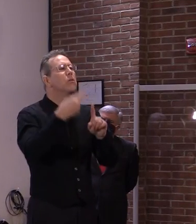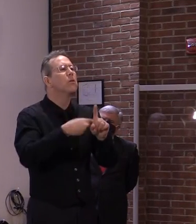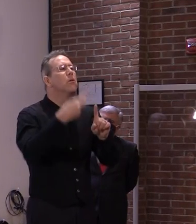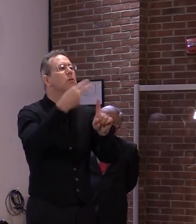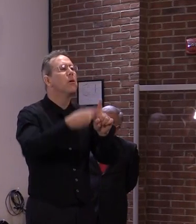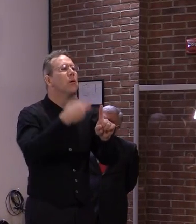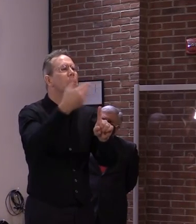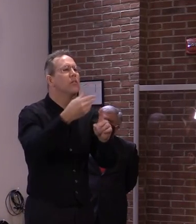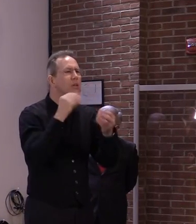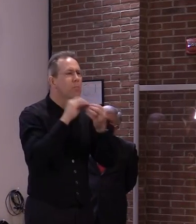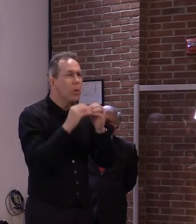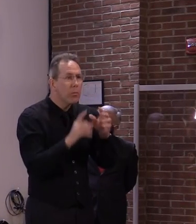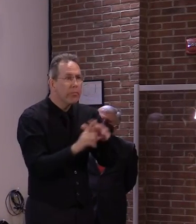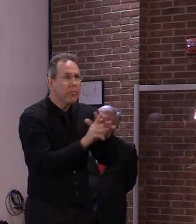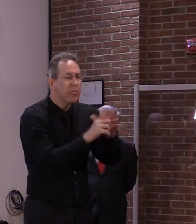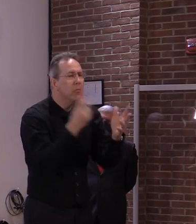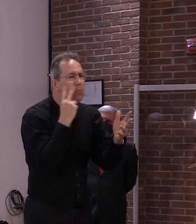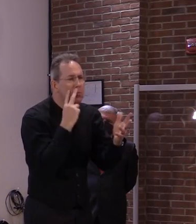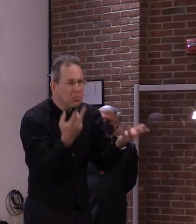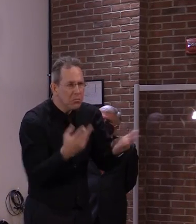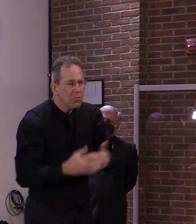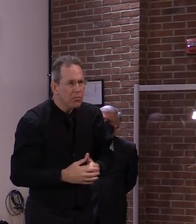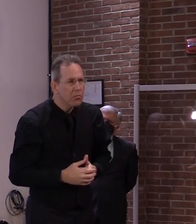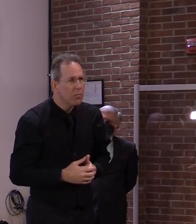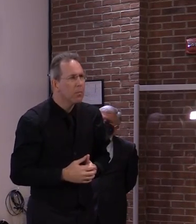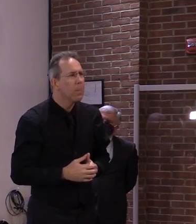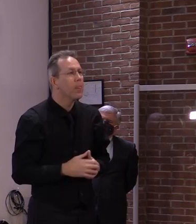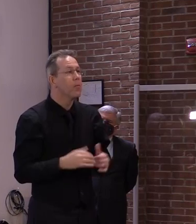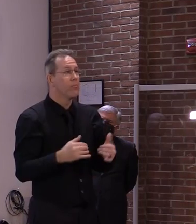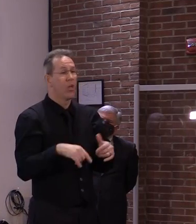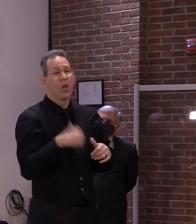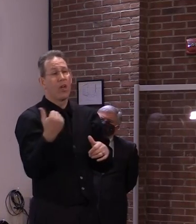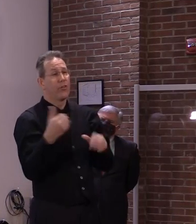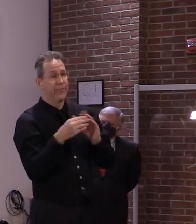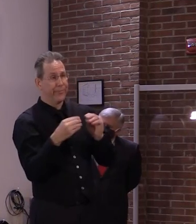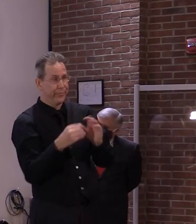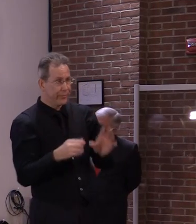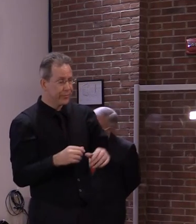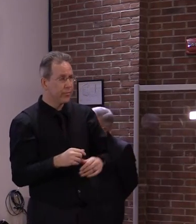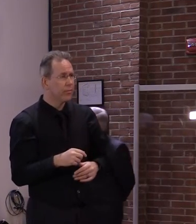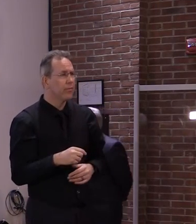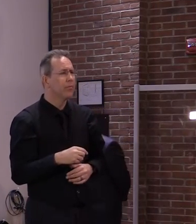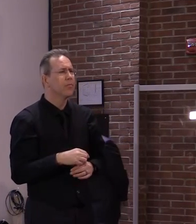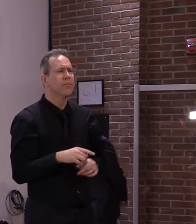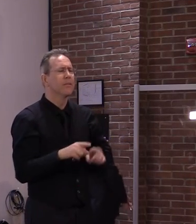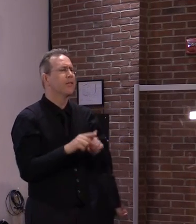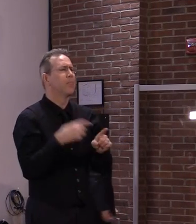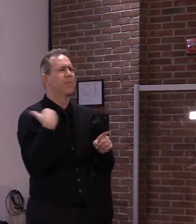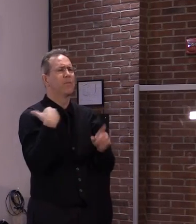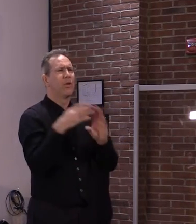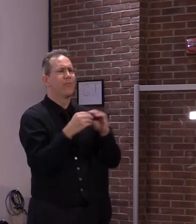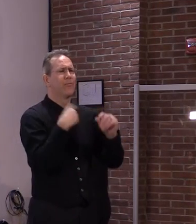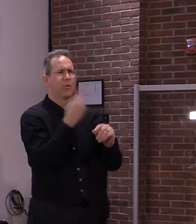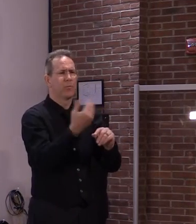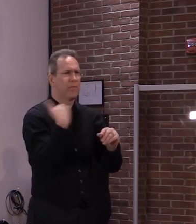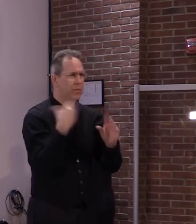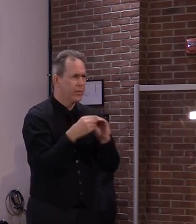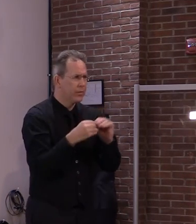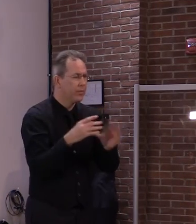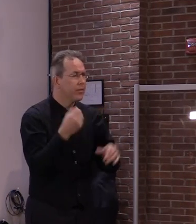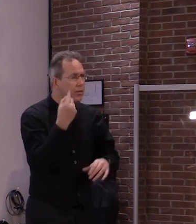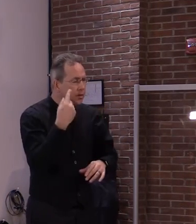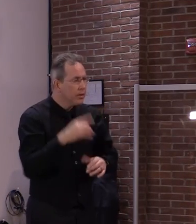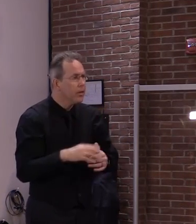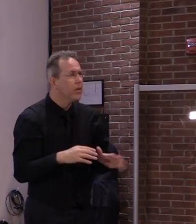the most important point I made in my opening comments, that no matter what we call the efficacy of